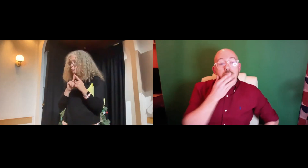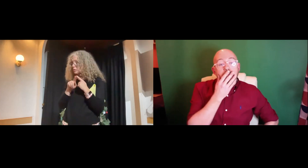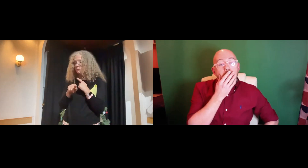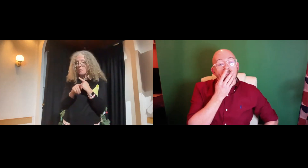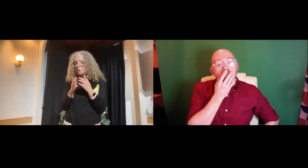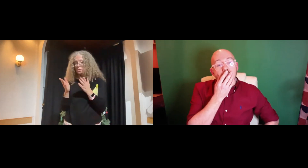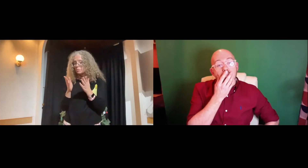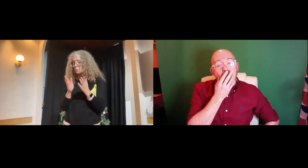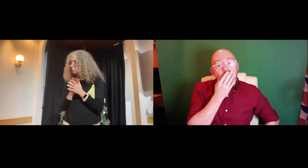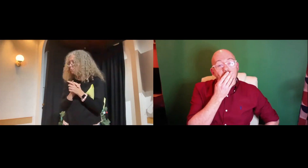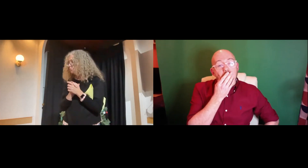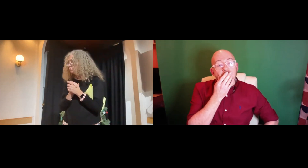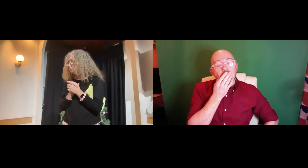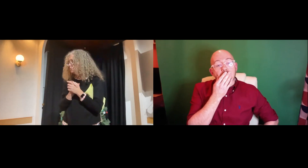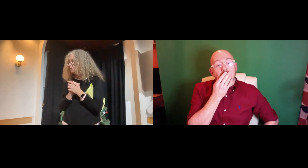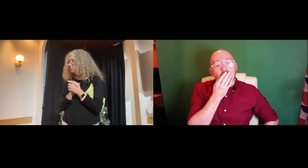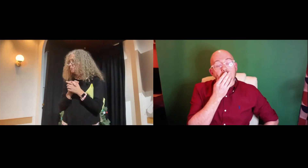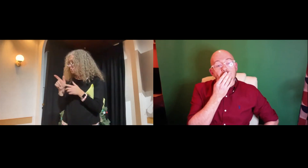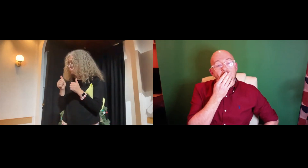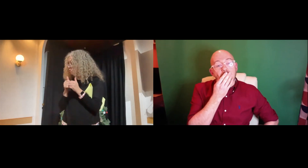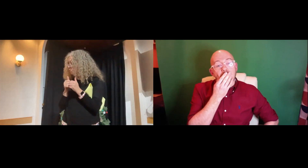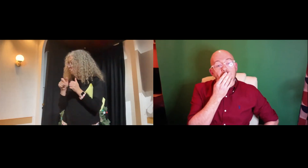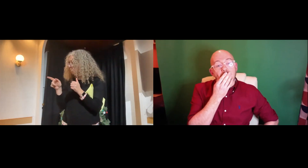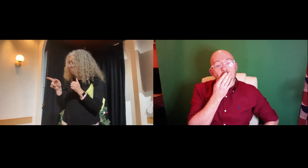Rob, Rachel, either of you would like to respond?